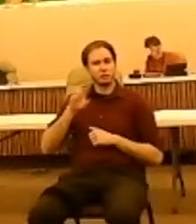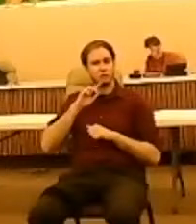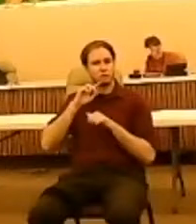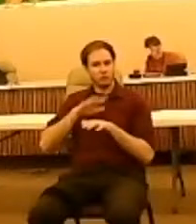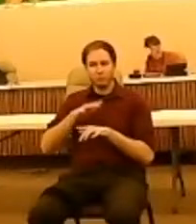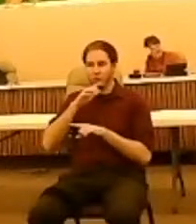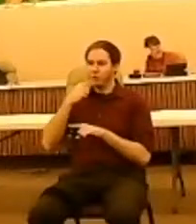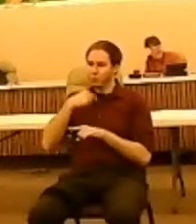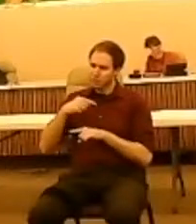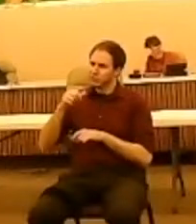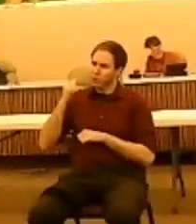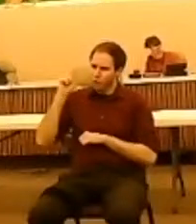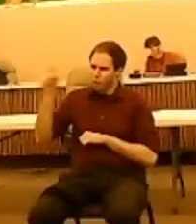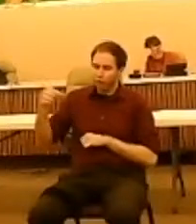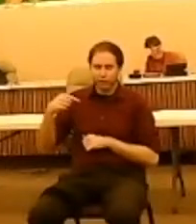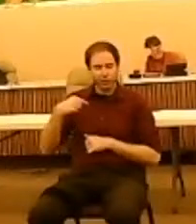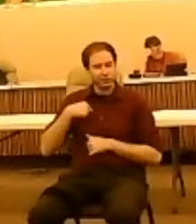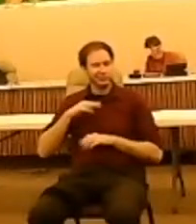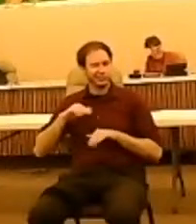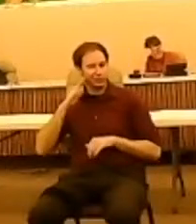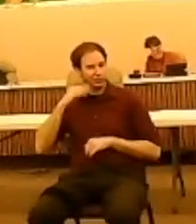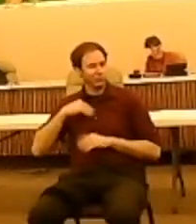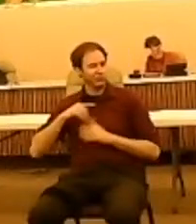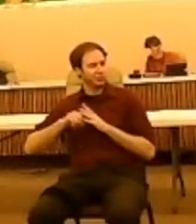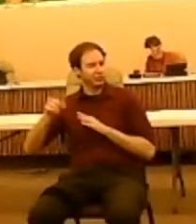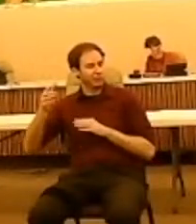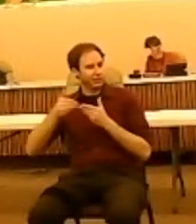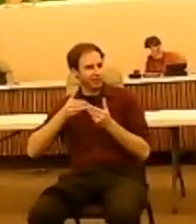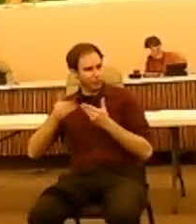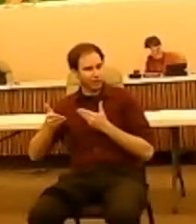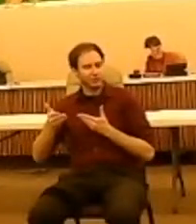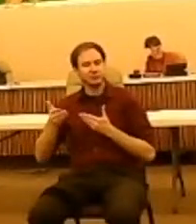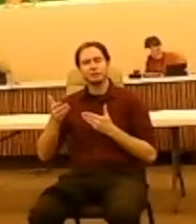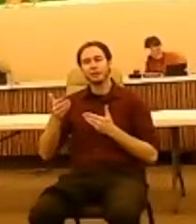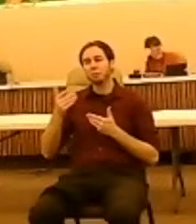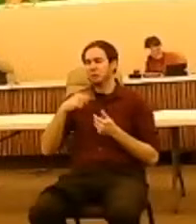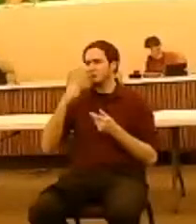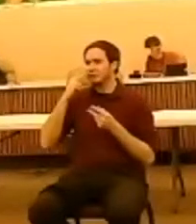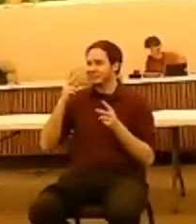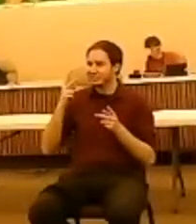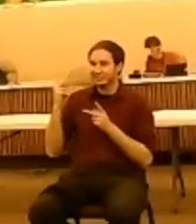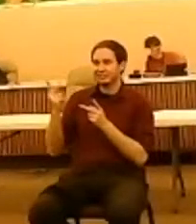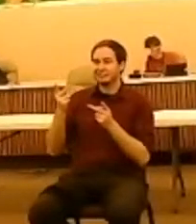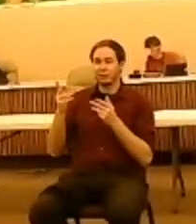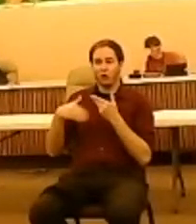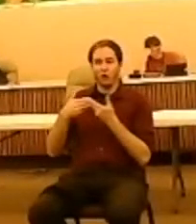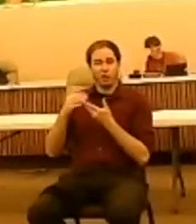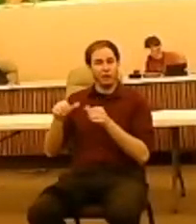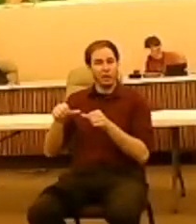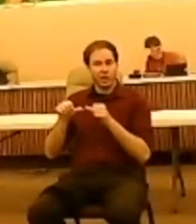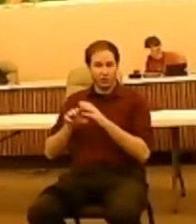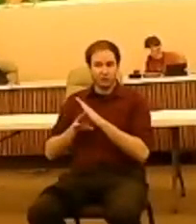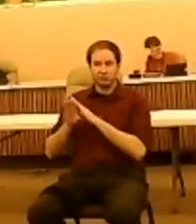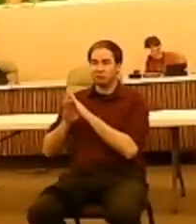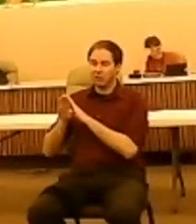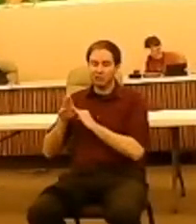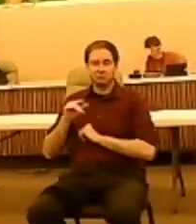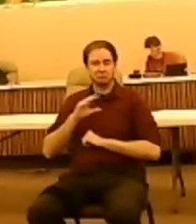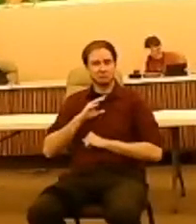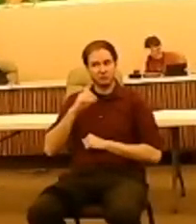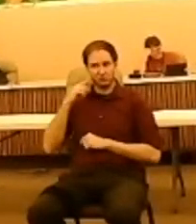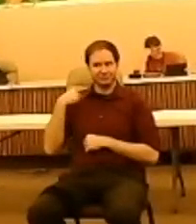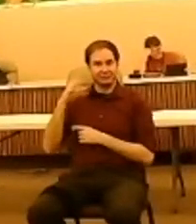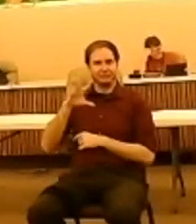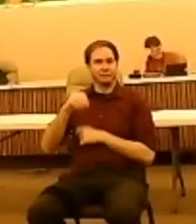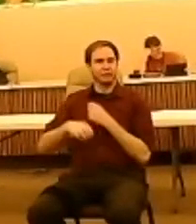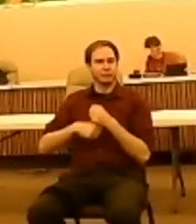to go, but we went anyway. And just to see, all the development that's come through this area over that 50